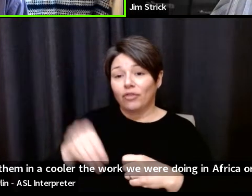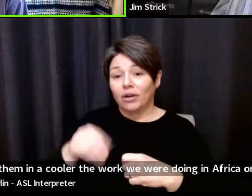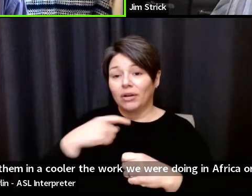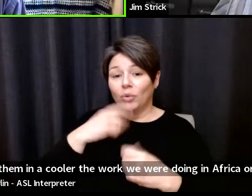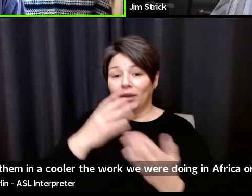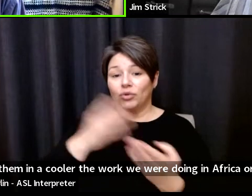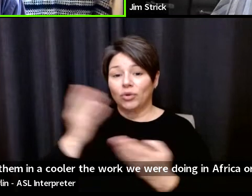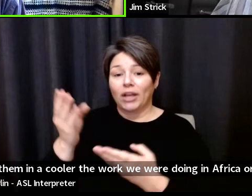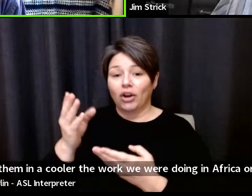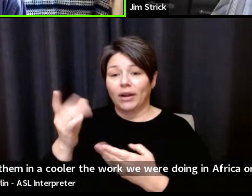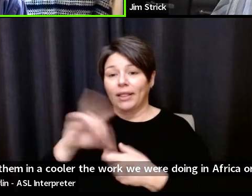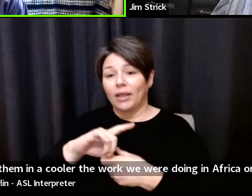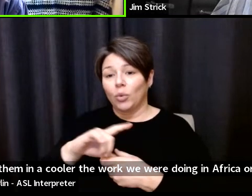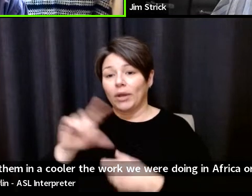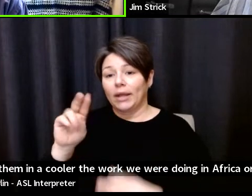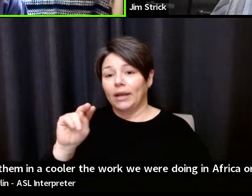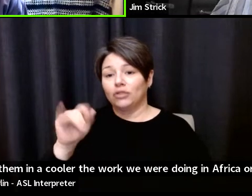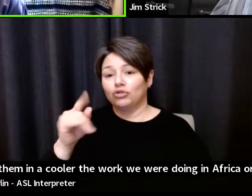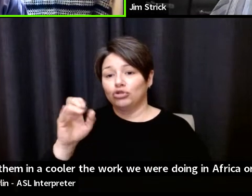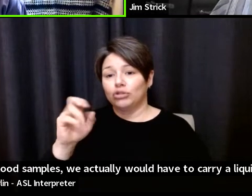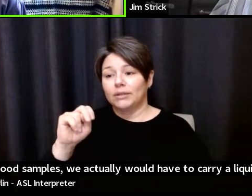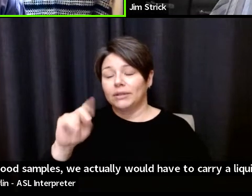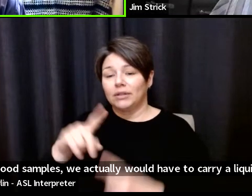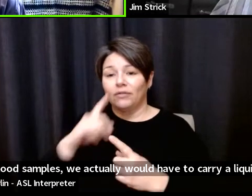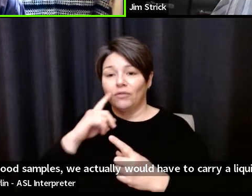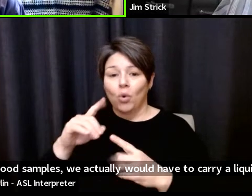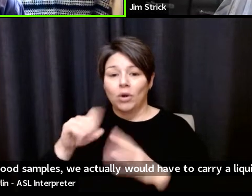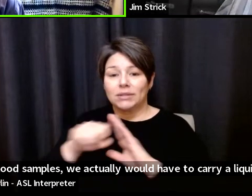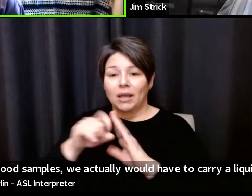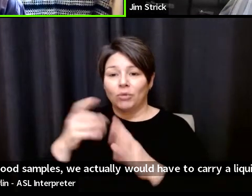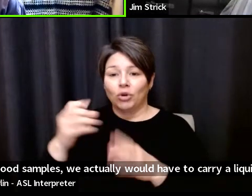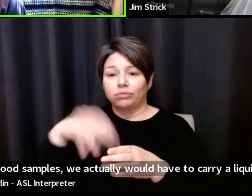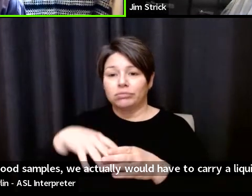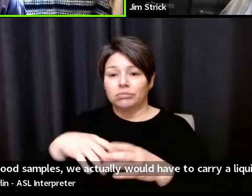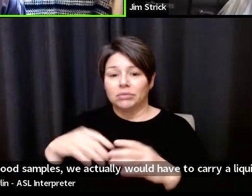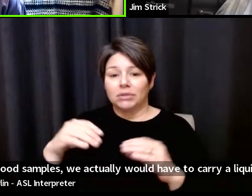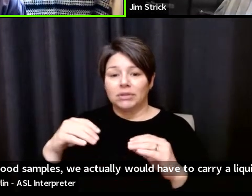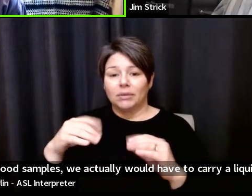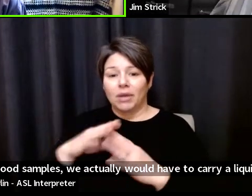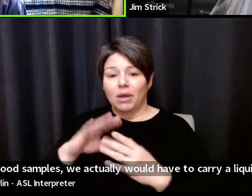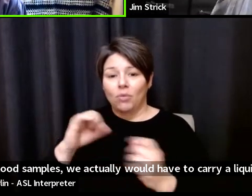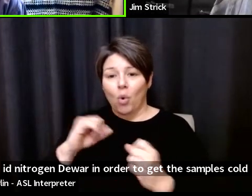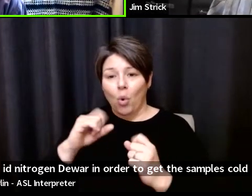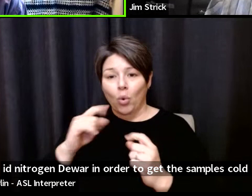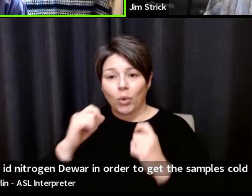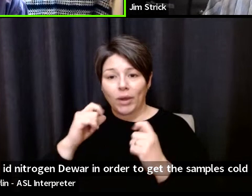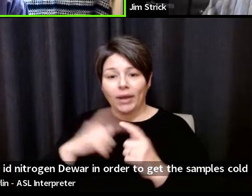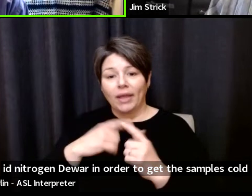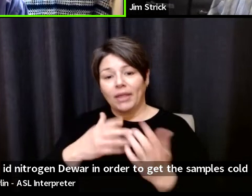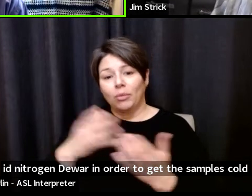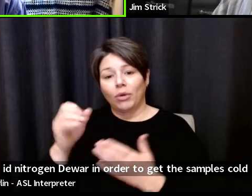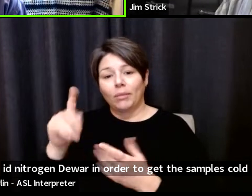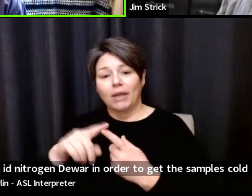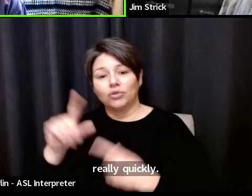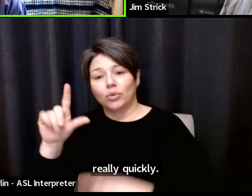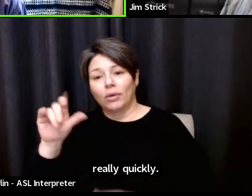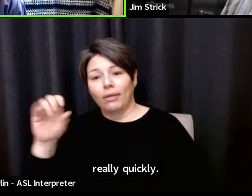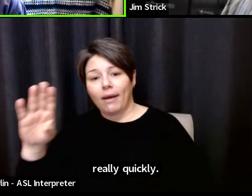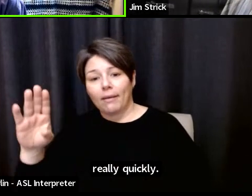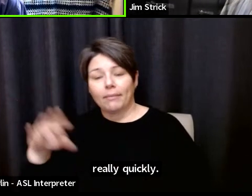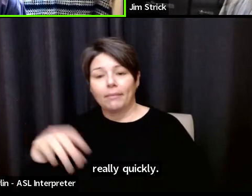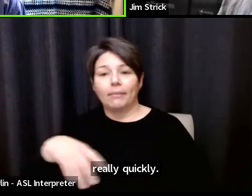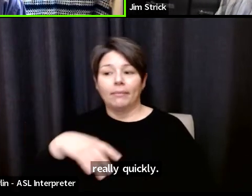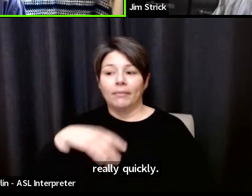carry a liquid nitrogen dewar in order to get the samples cold really quickly. Then when you bring them back to the lab, if